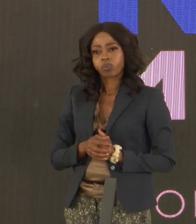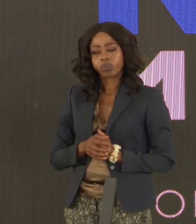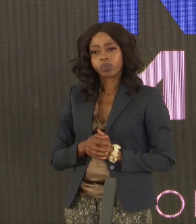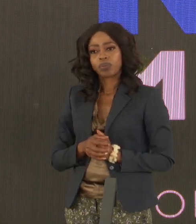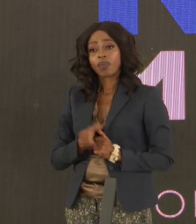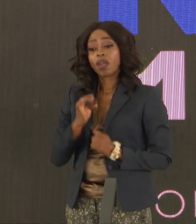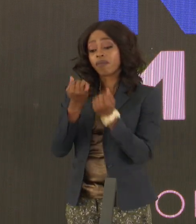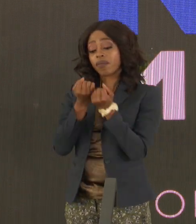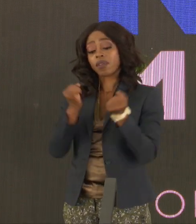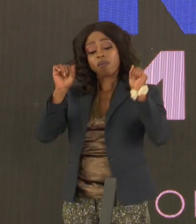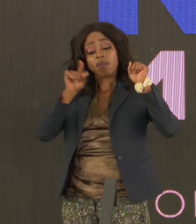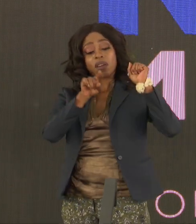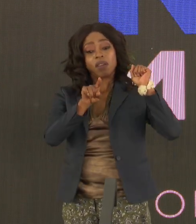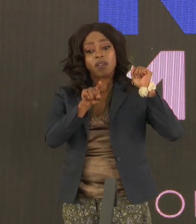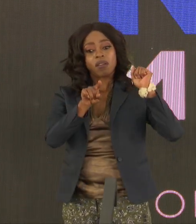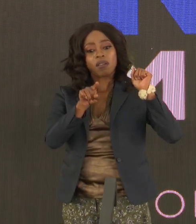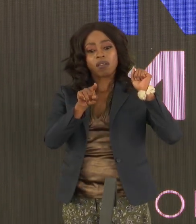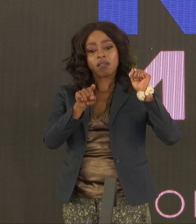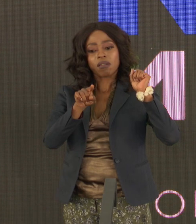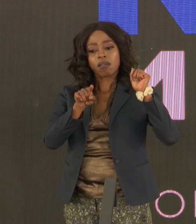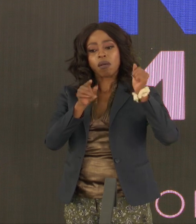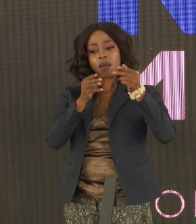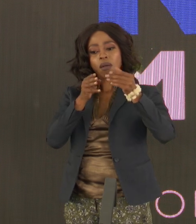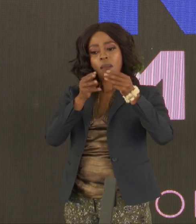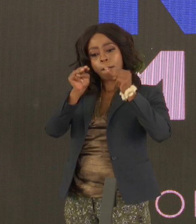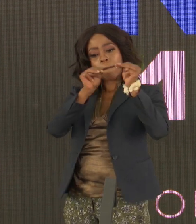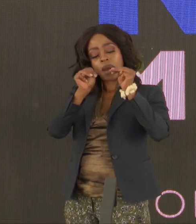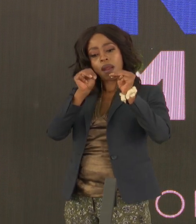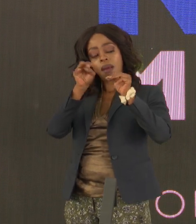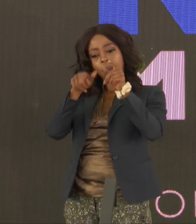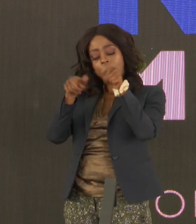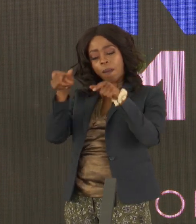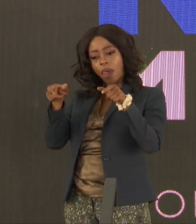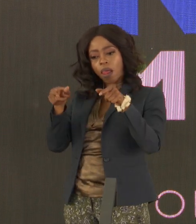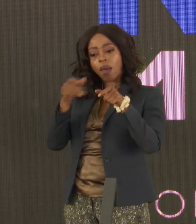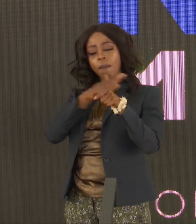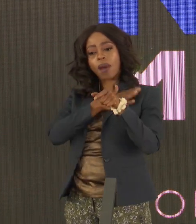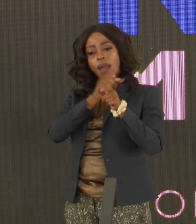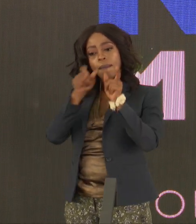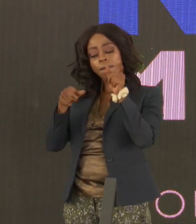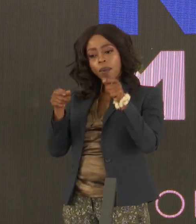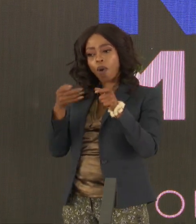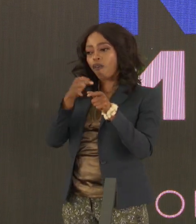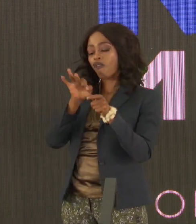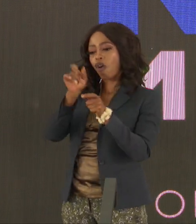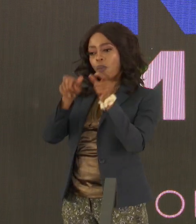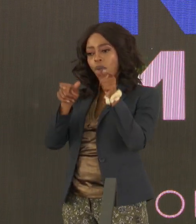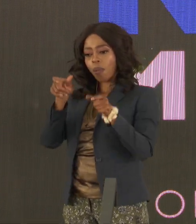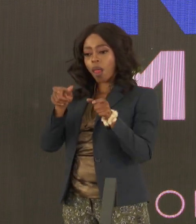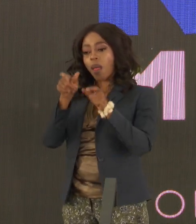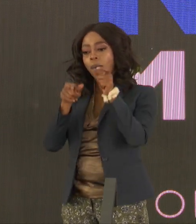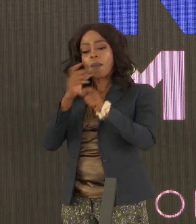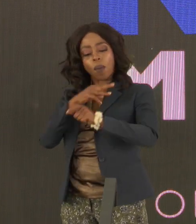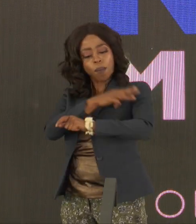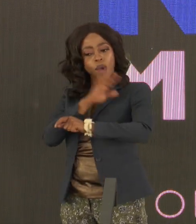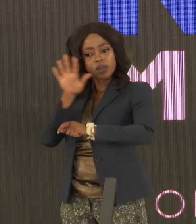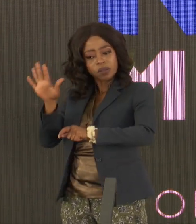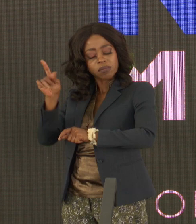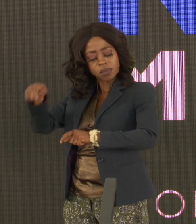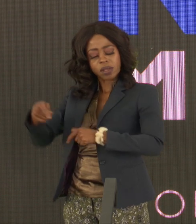If democracy is a government of the people, by the people, and for the people, then the people must be the boss.